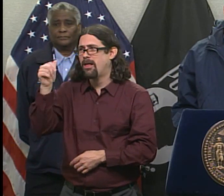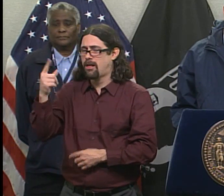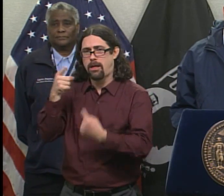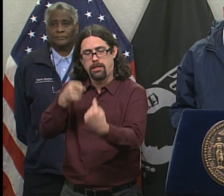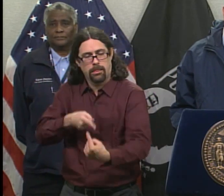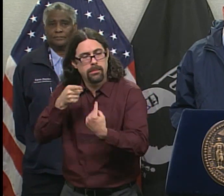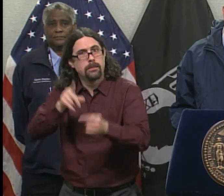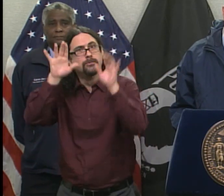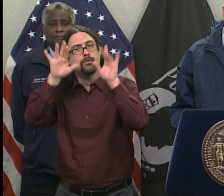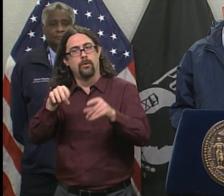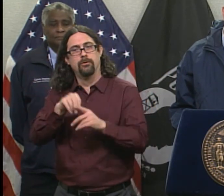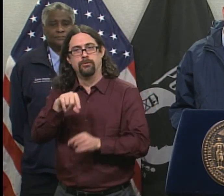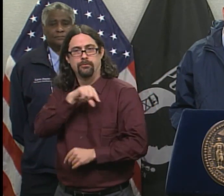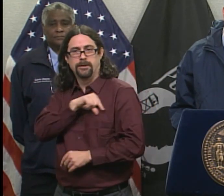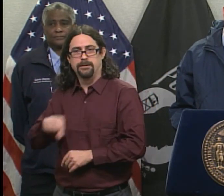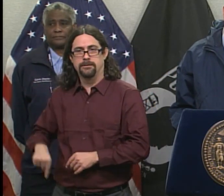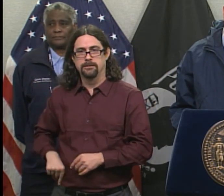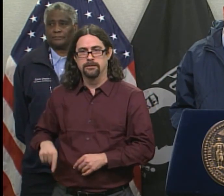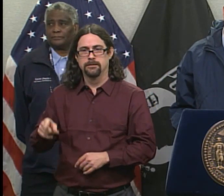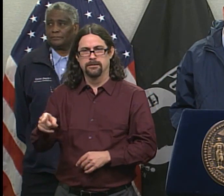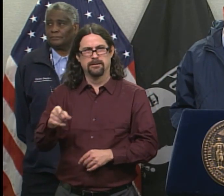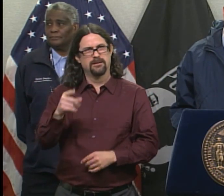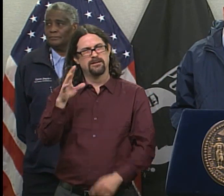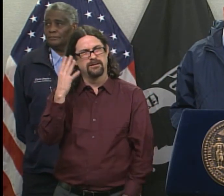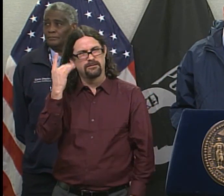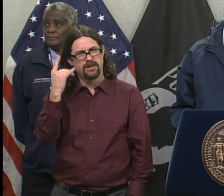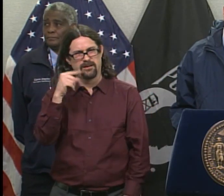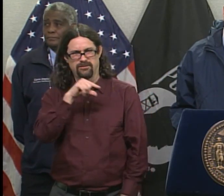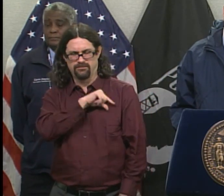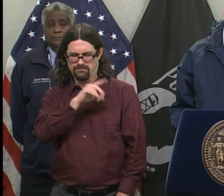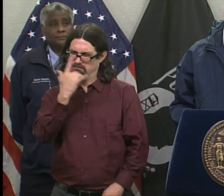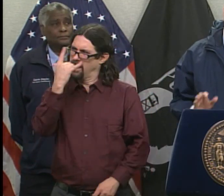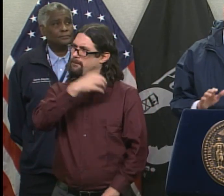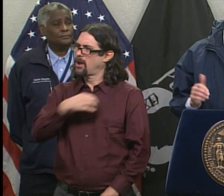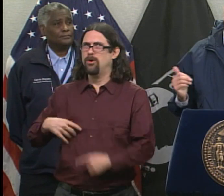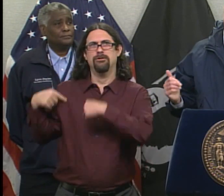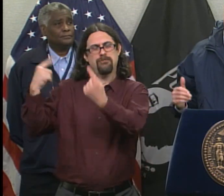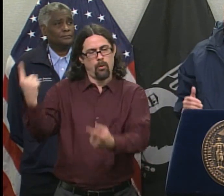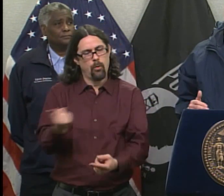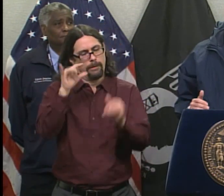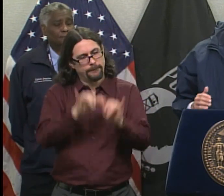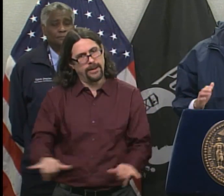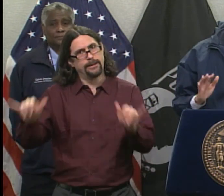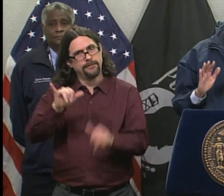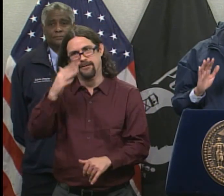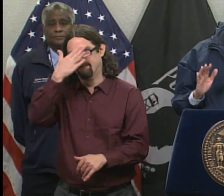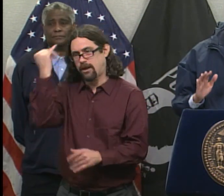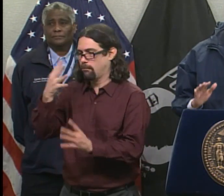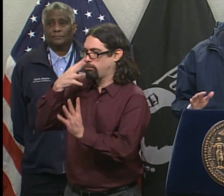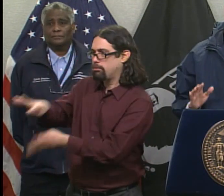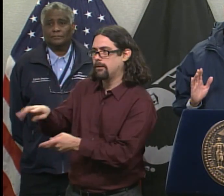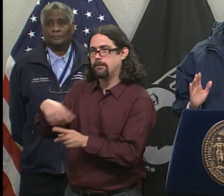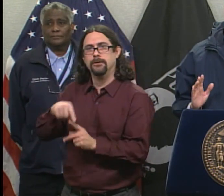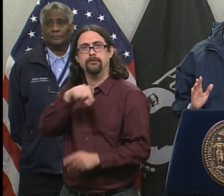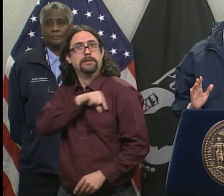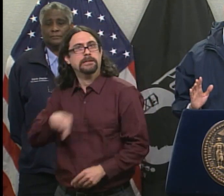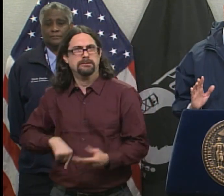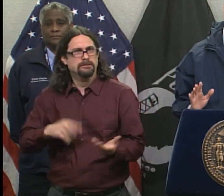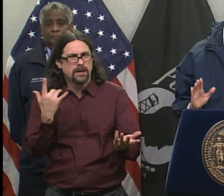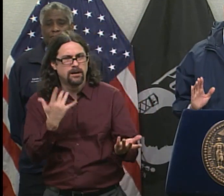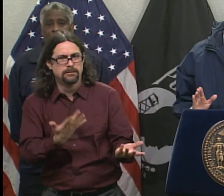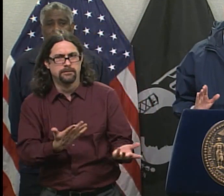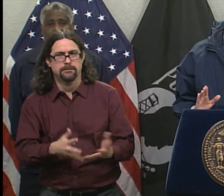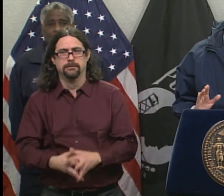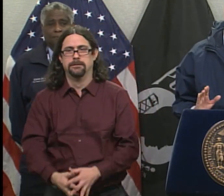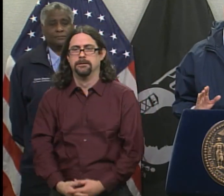had an immense amount of energy and resources applied to it from the beginning. So Catherine will speak to some details, but I really want to push